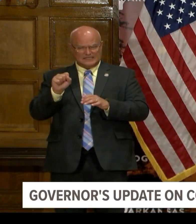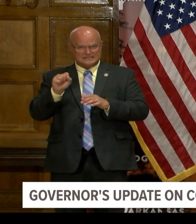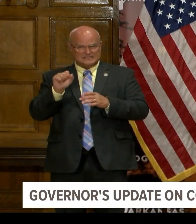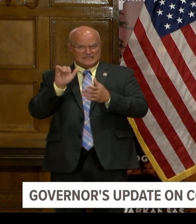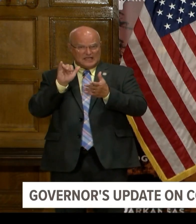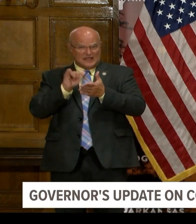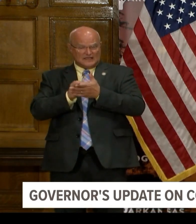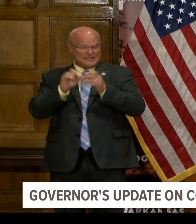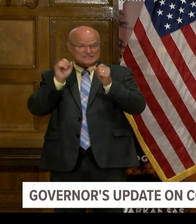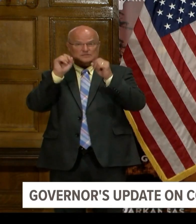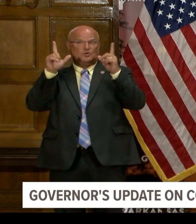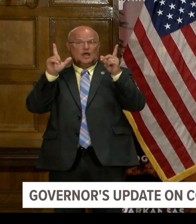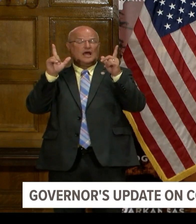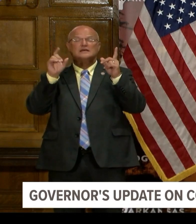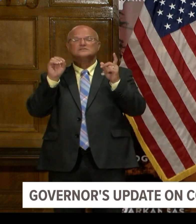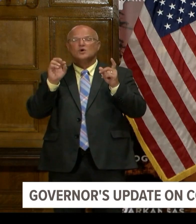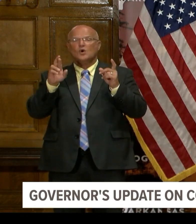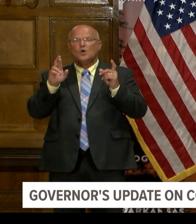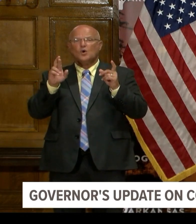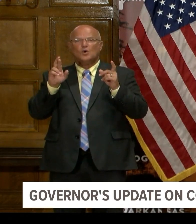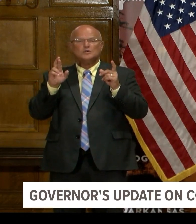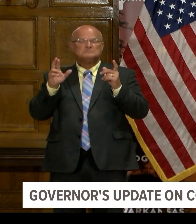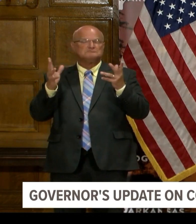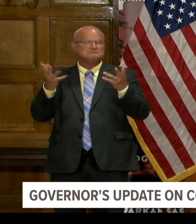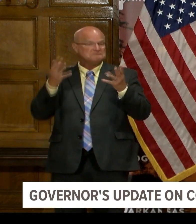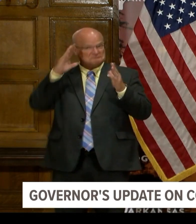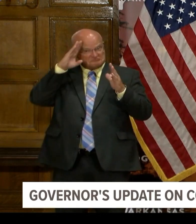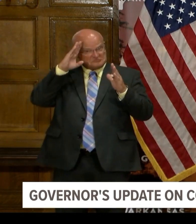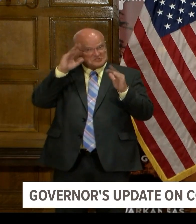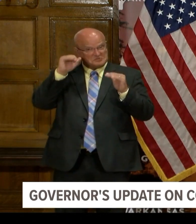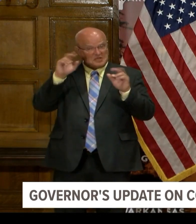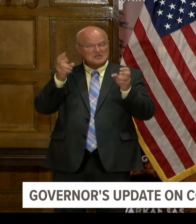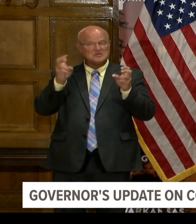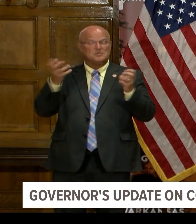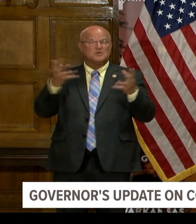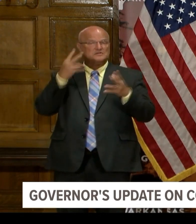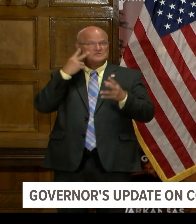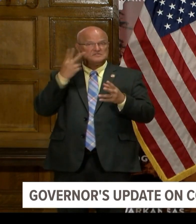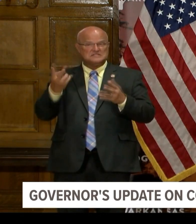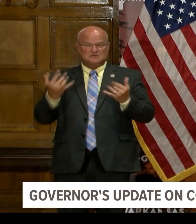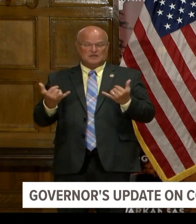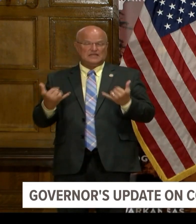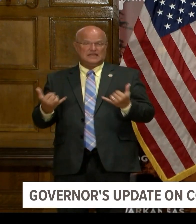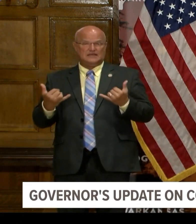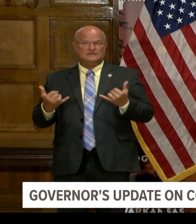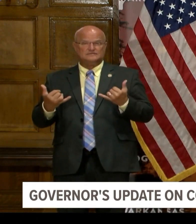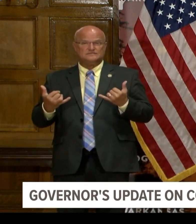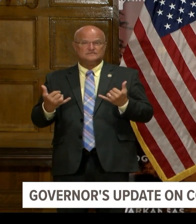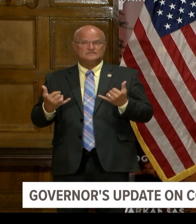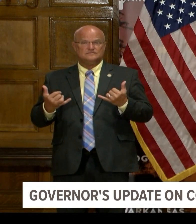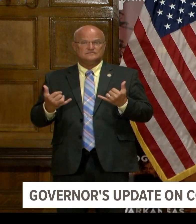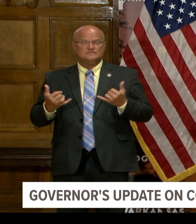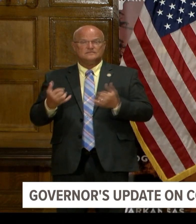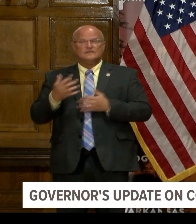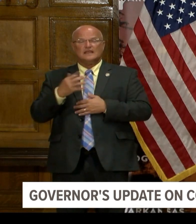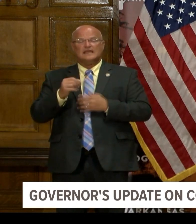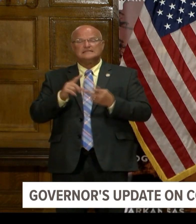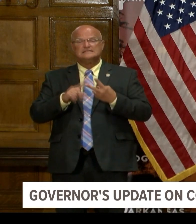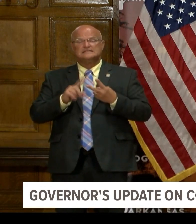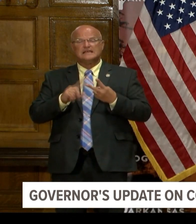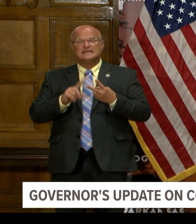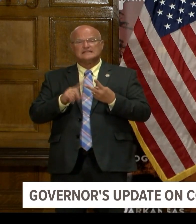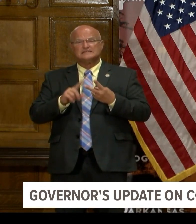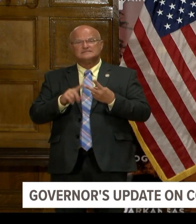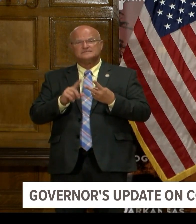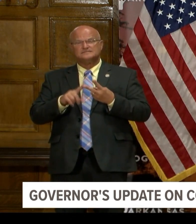a surprise, or is this kind of what you were expecting in terms of what you would see at this point? And the second thing I wanted to